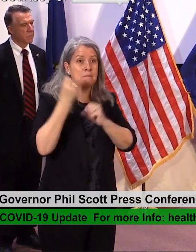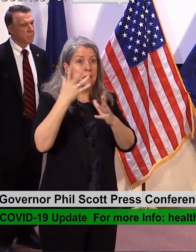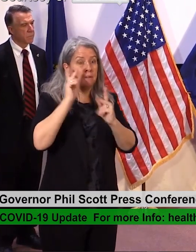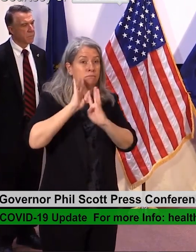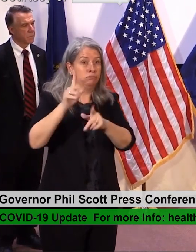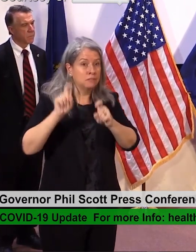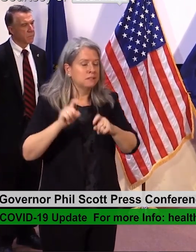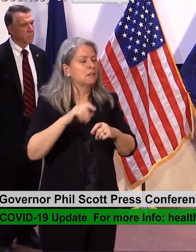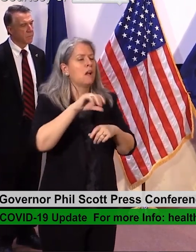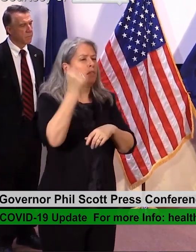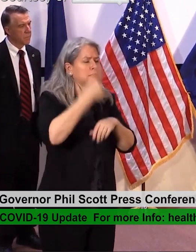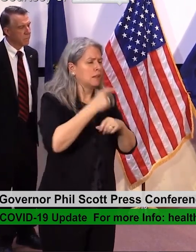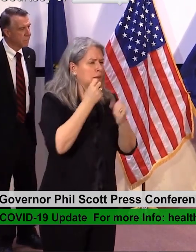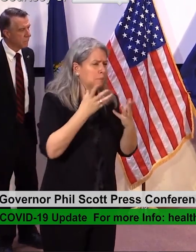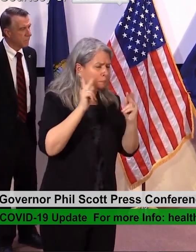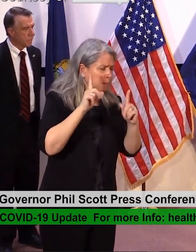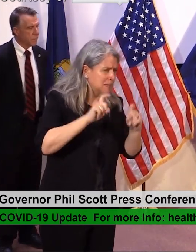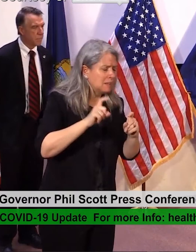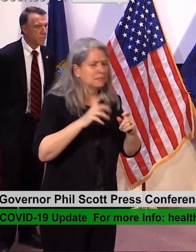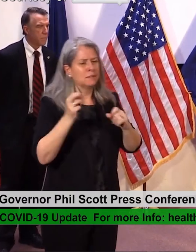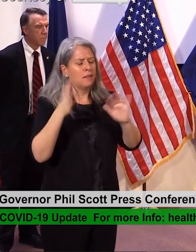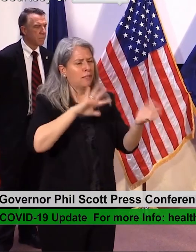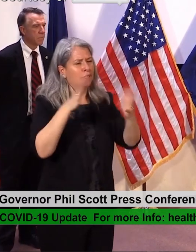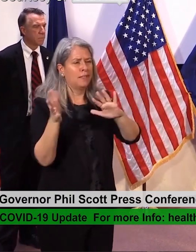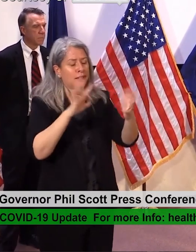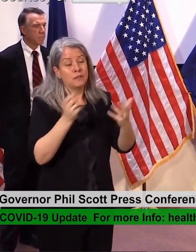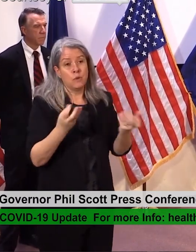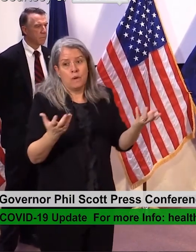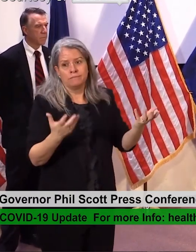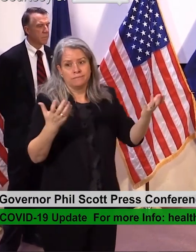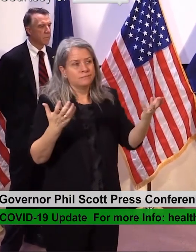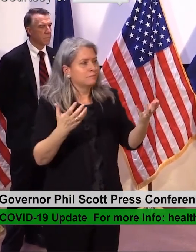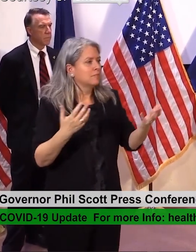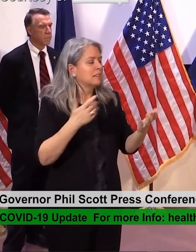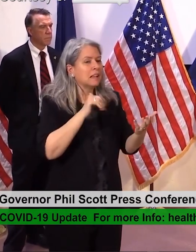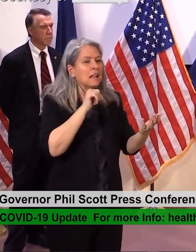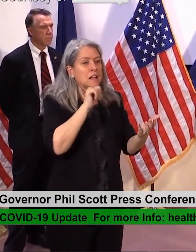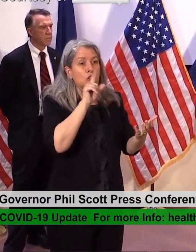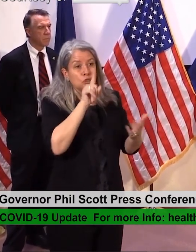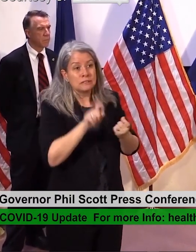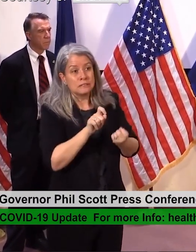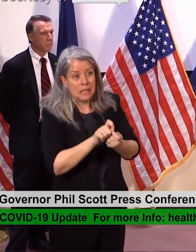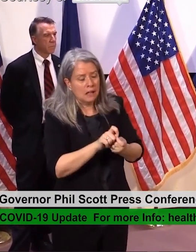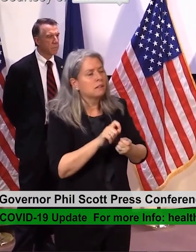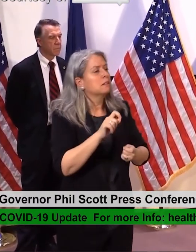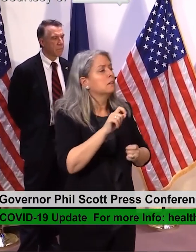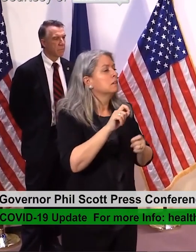we have varying degrees of sustaining this operation at this intensity. But suffice it to